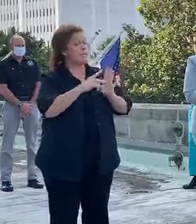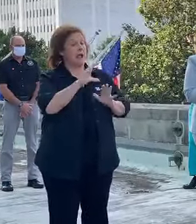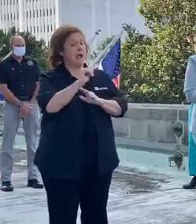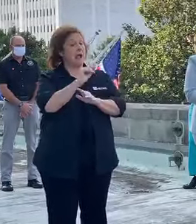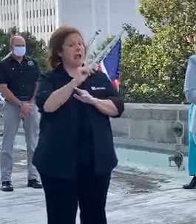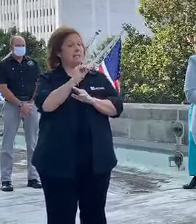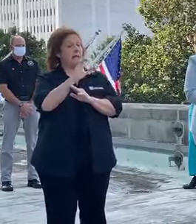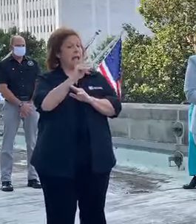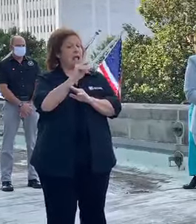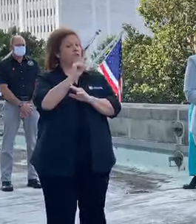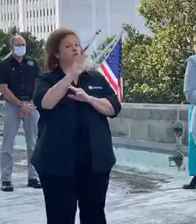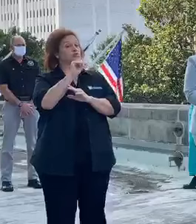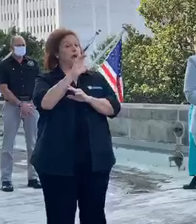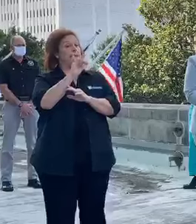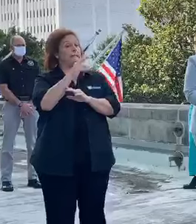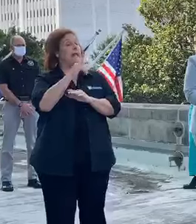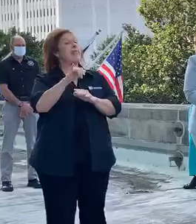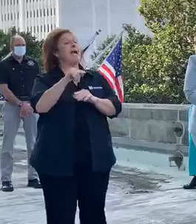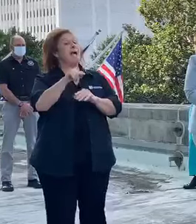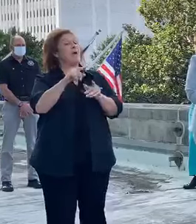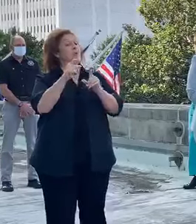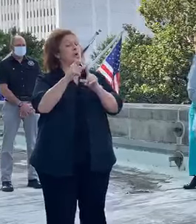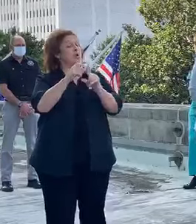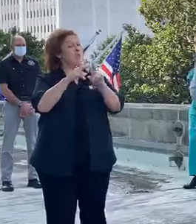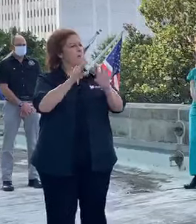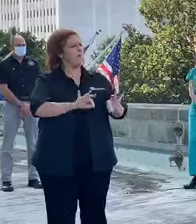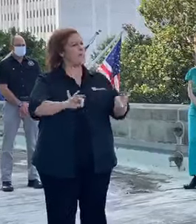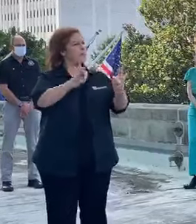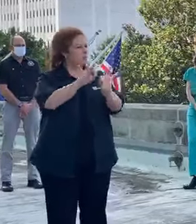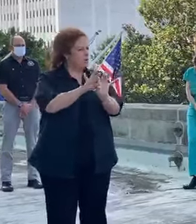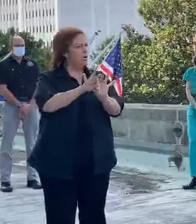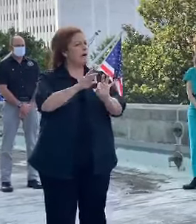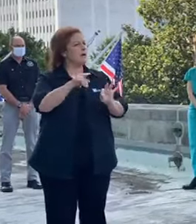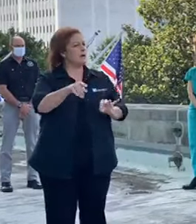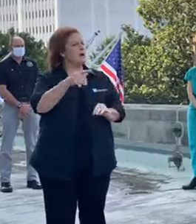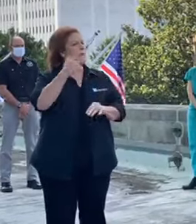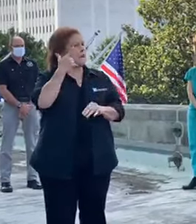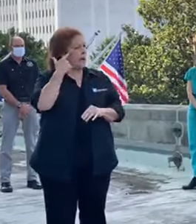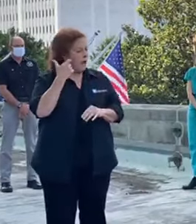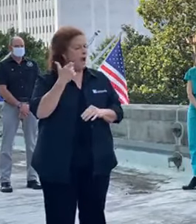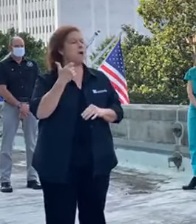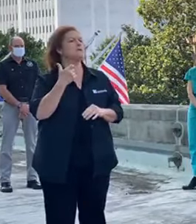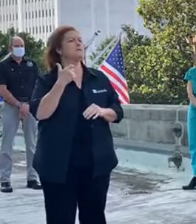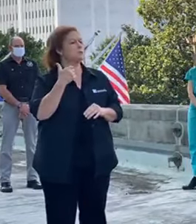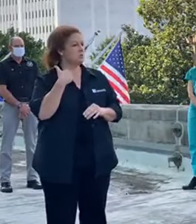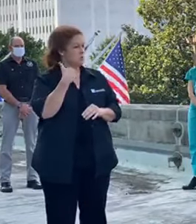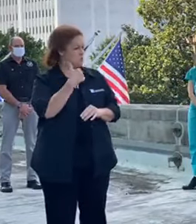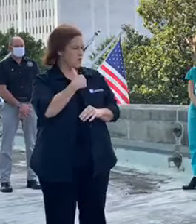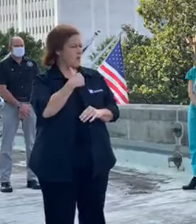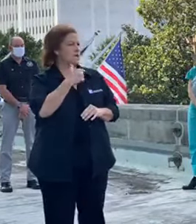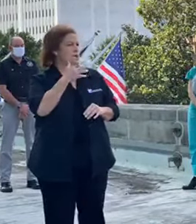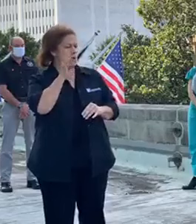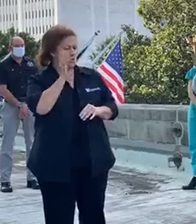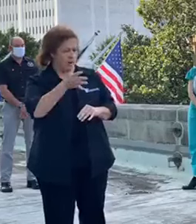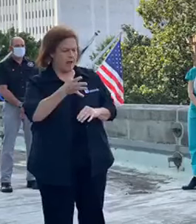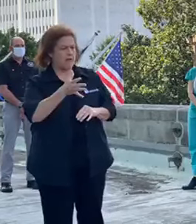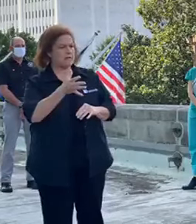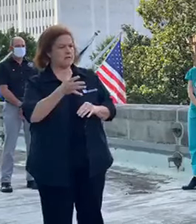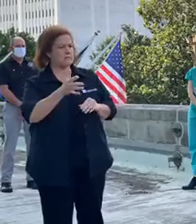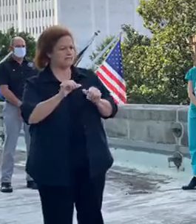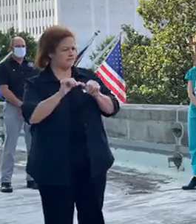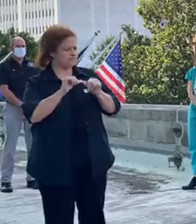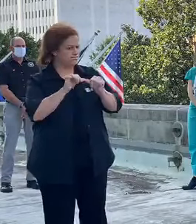tracing is a priority, and we know that this is going to be led in multiple fronts, but at the end of the day, at the